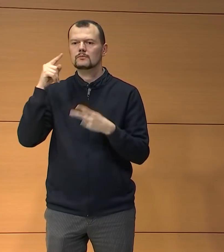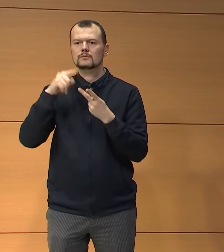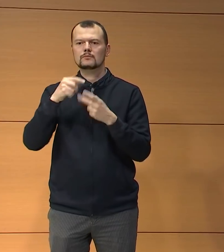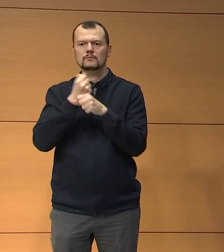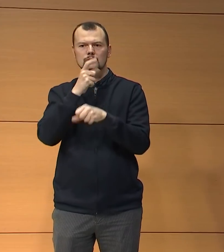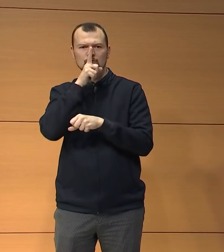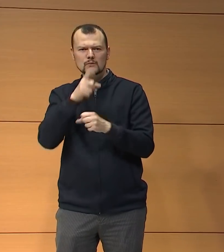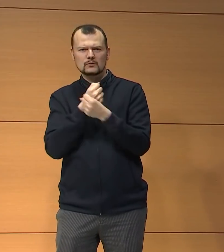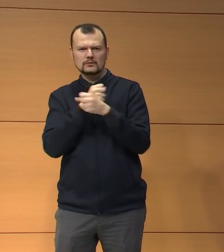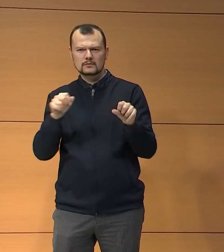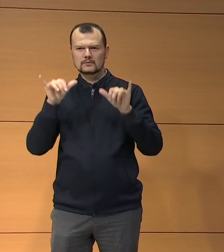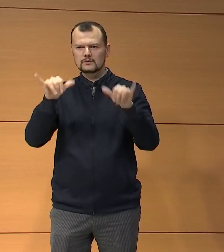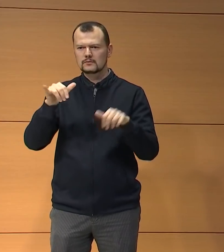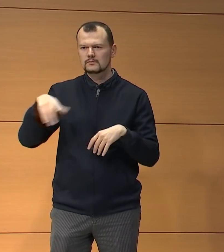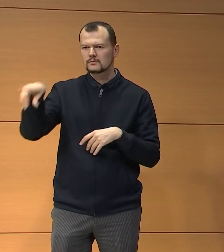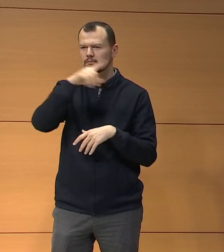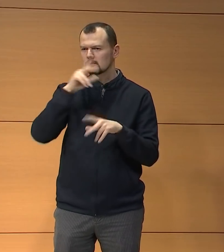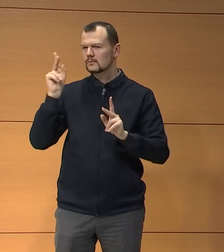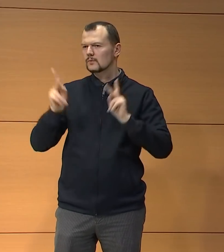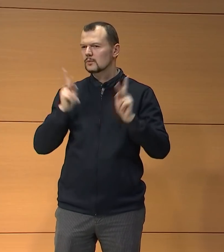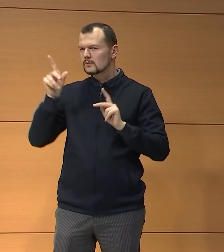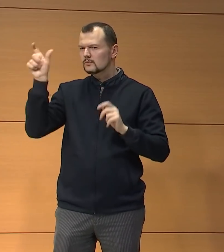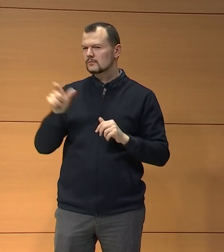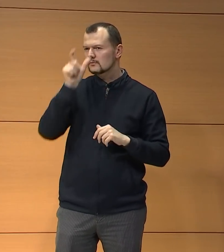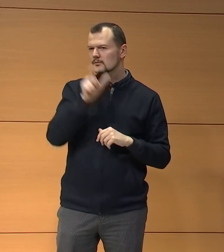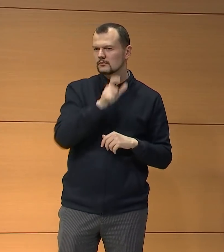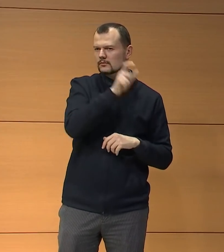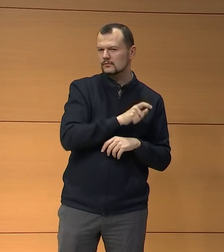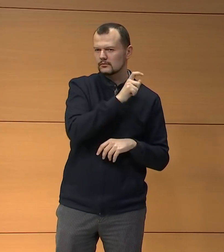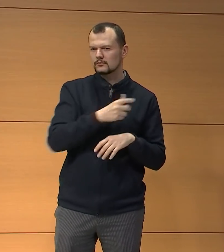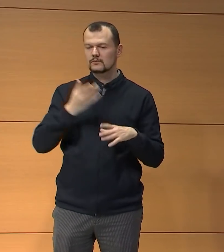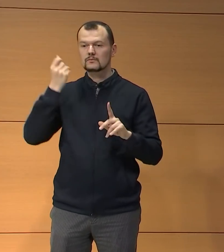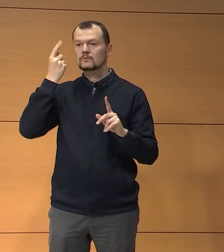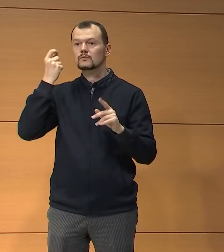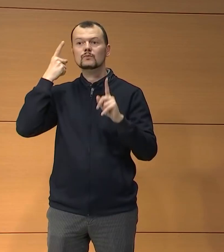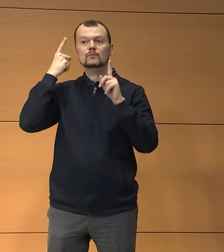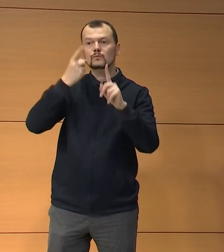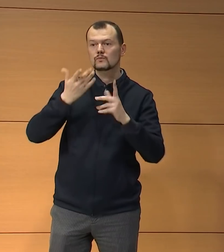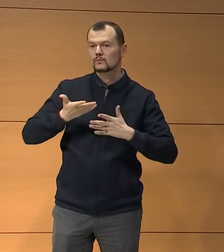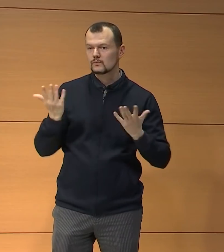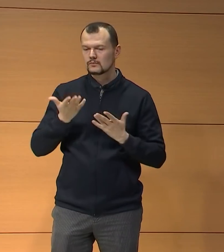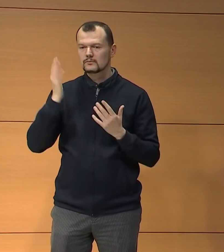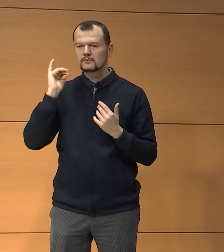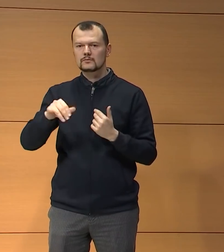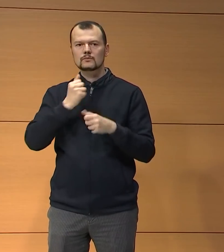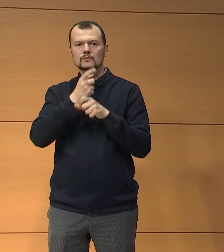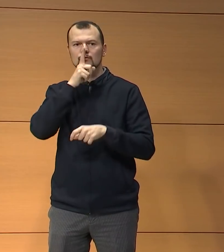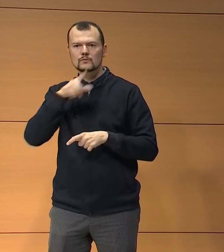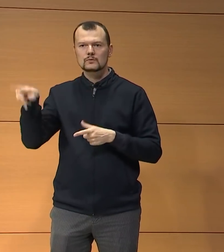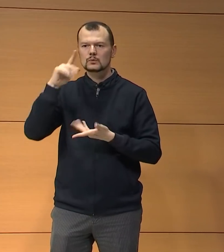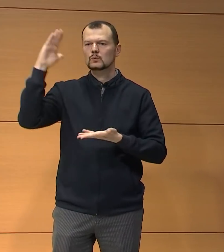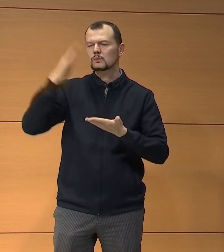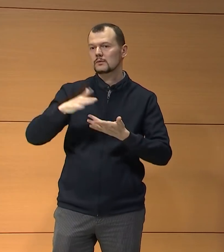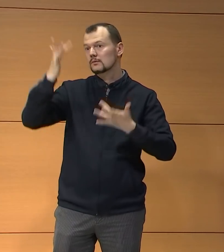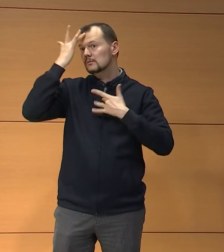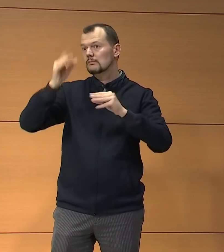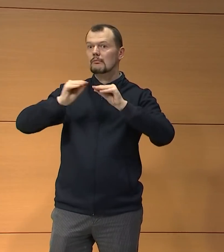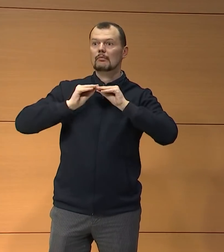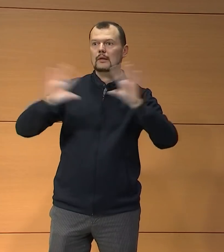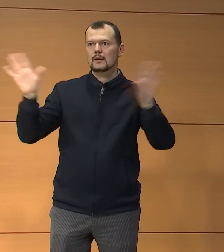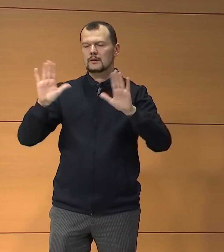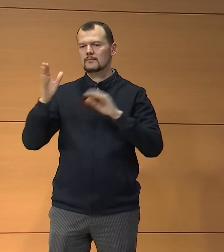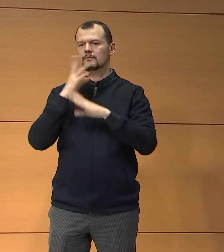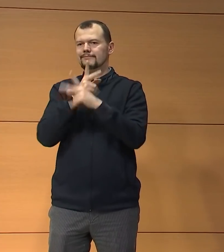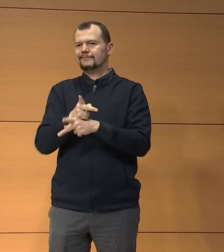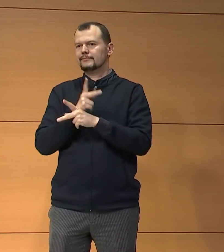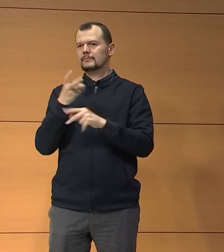of participants. The goal is to decrease the spread of disease and protect those at increased risk for